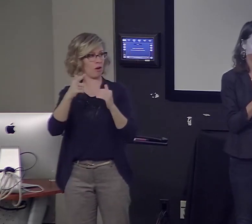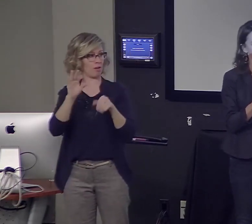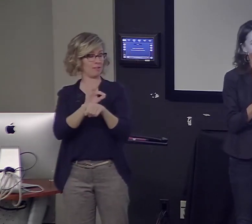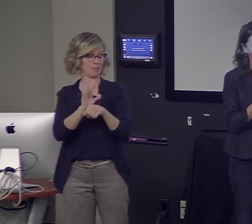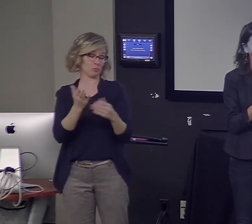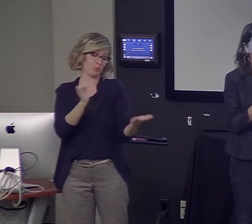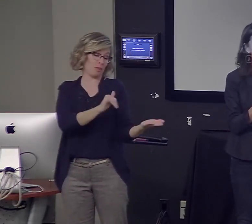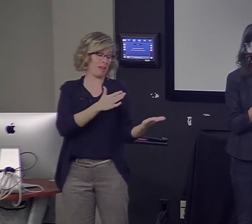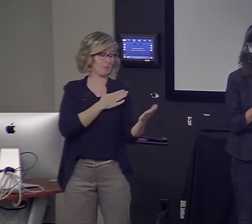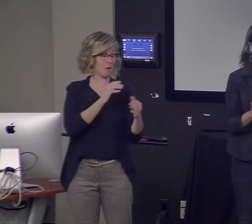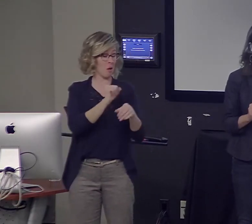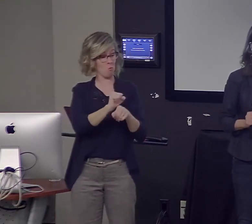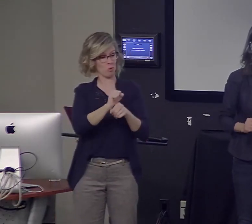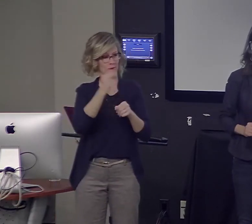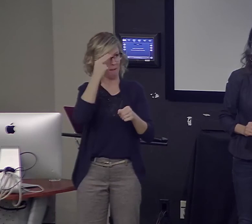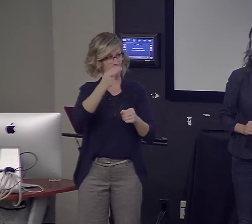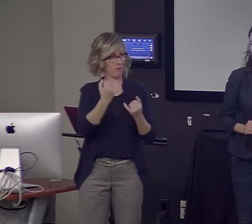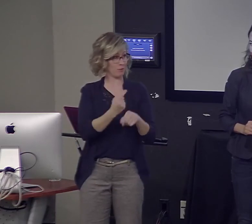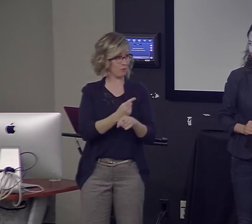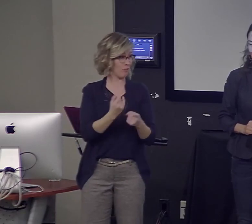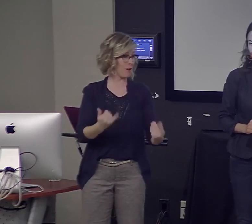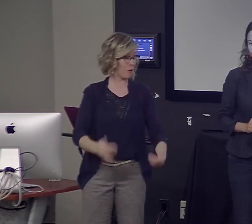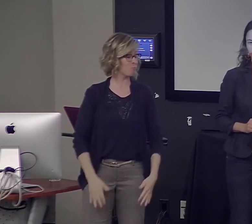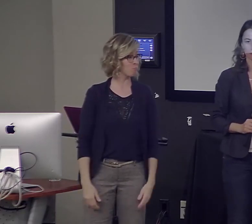working hypothesis right now.